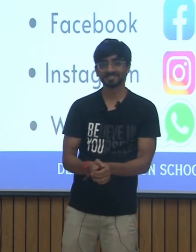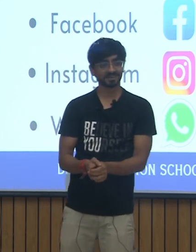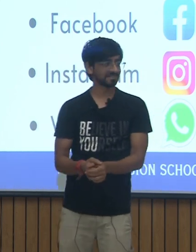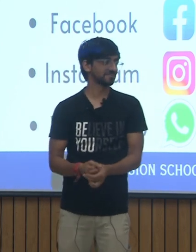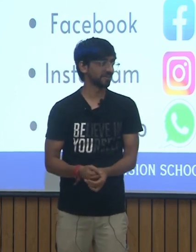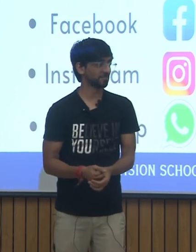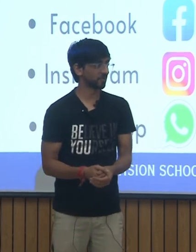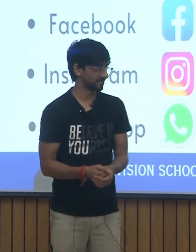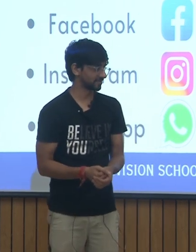This class is very important.